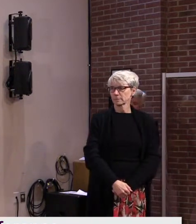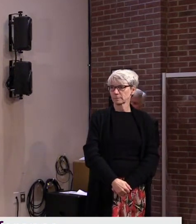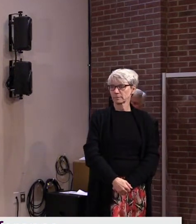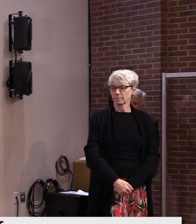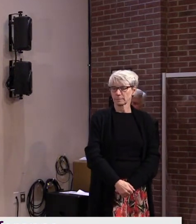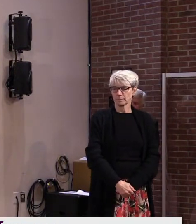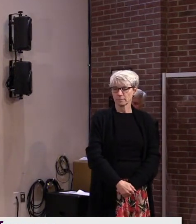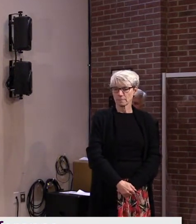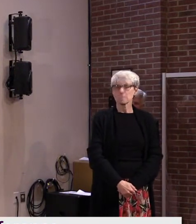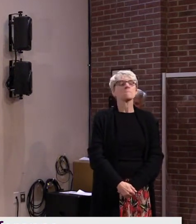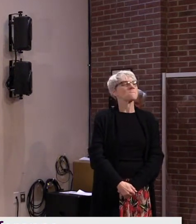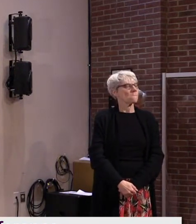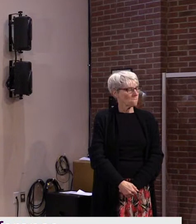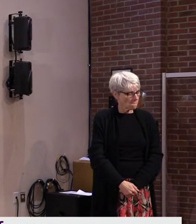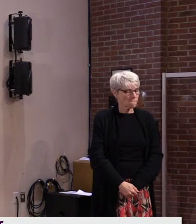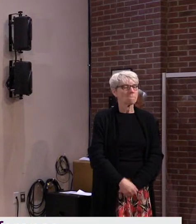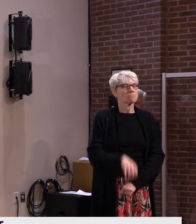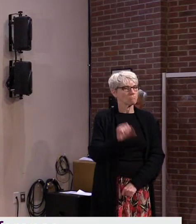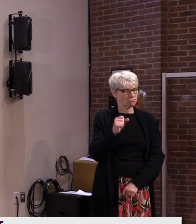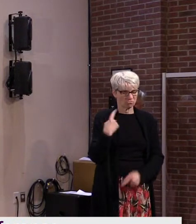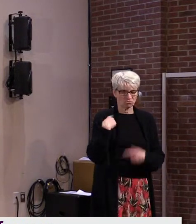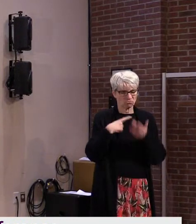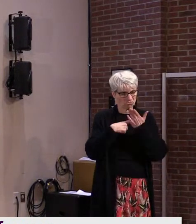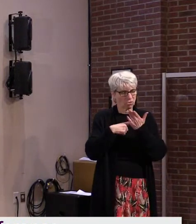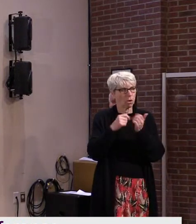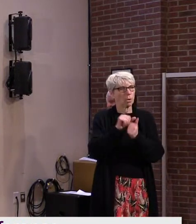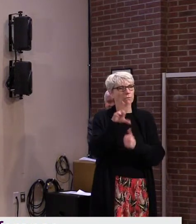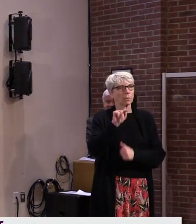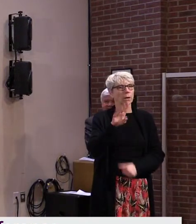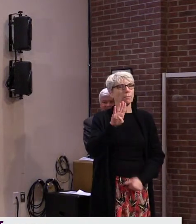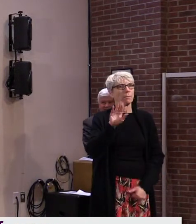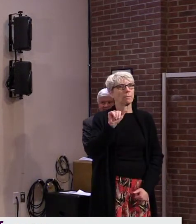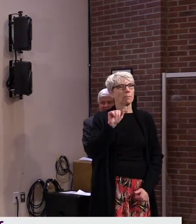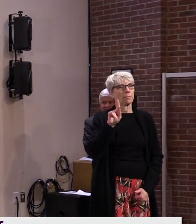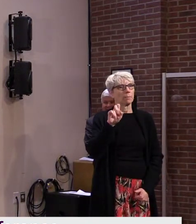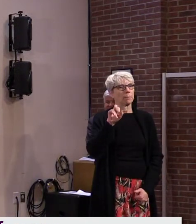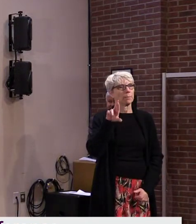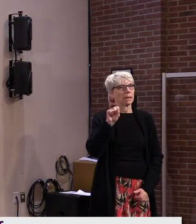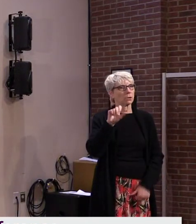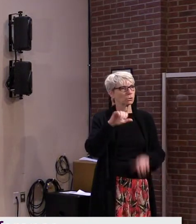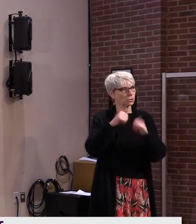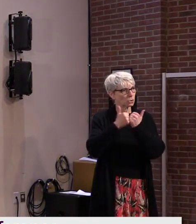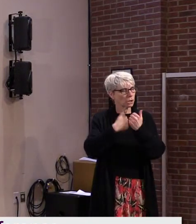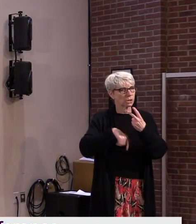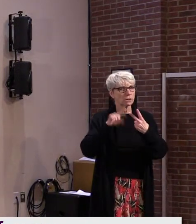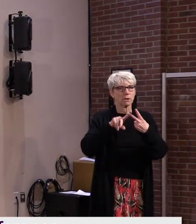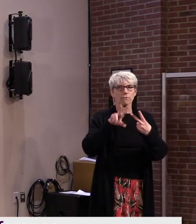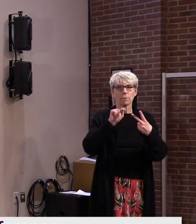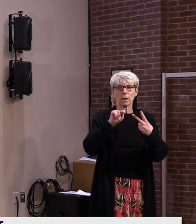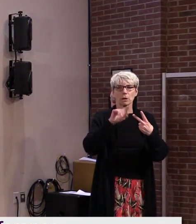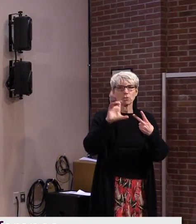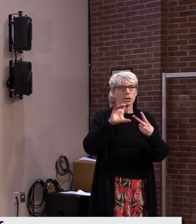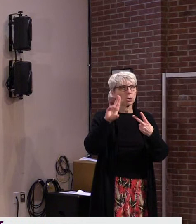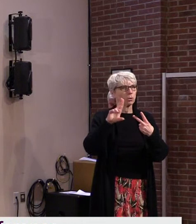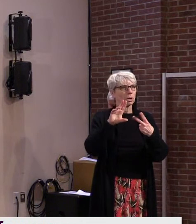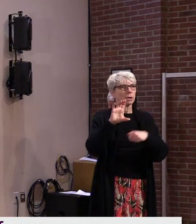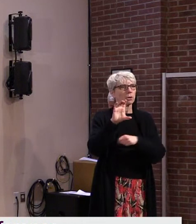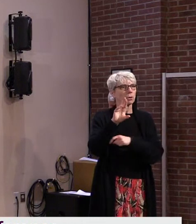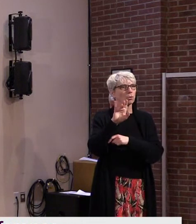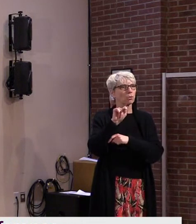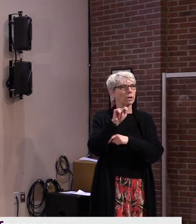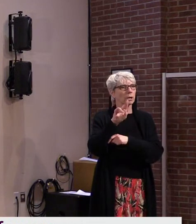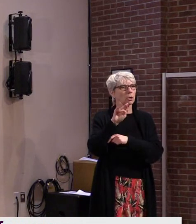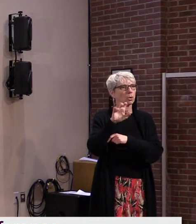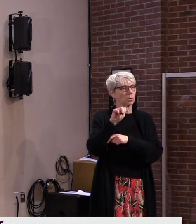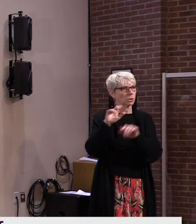So, Guy, we have been in communication with our Vermont Bankers Association and with the Vermont Credit Union Association to try to understand what